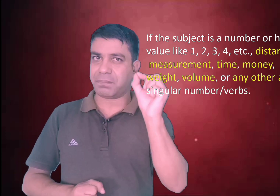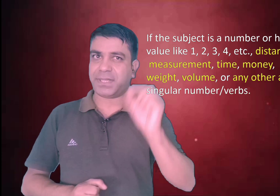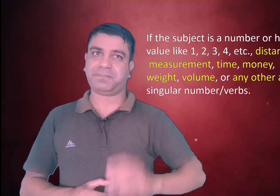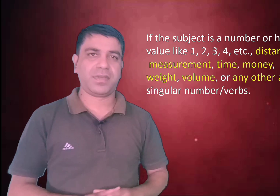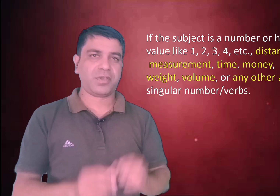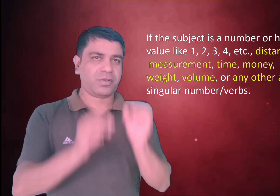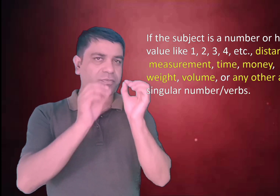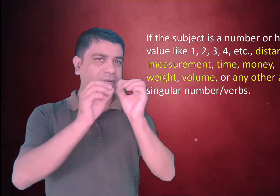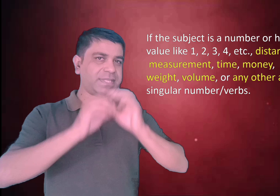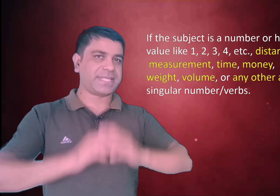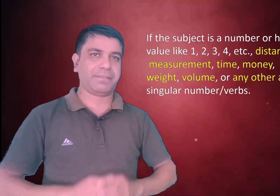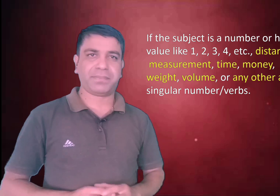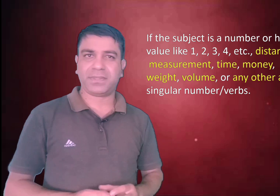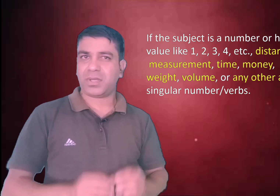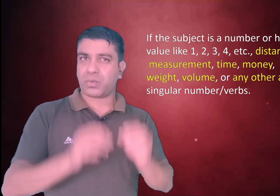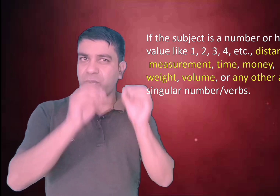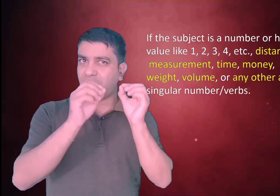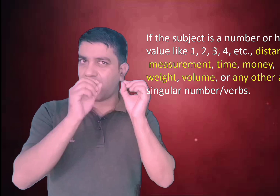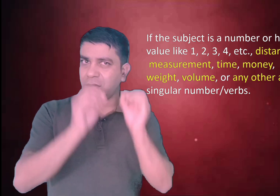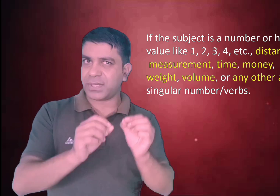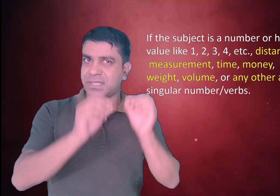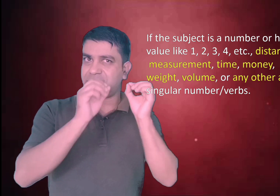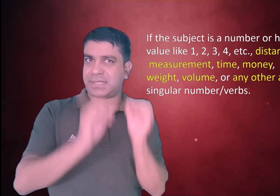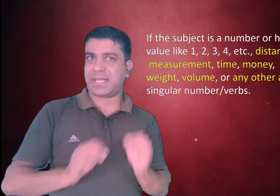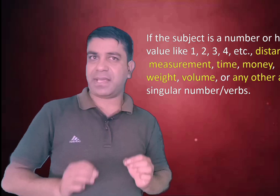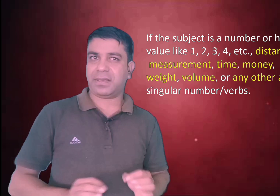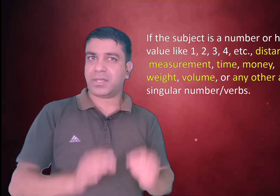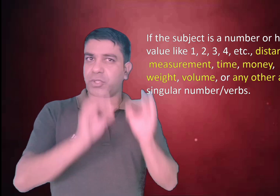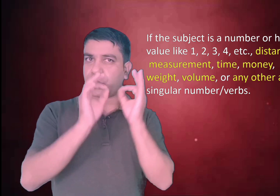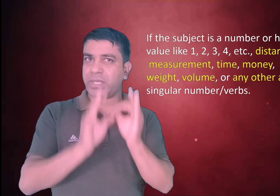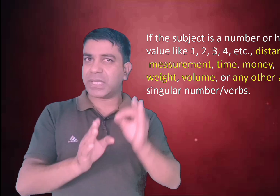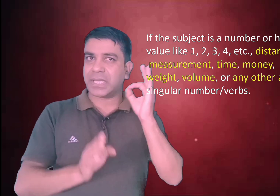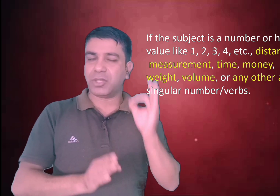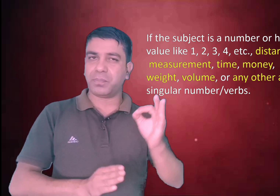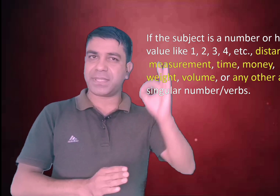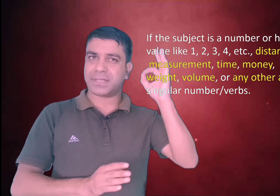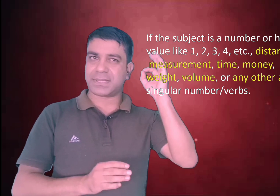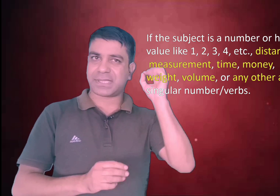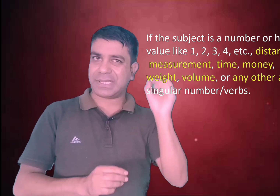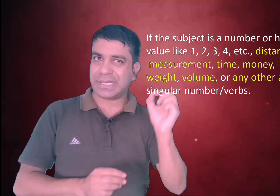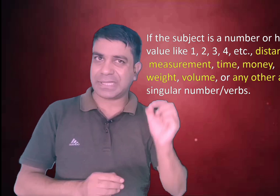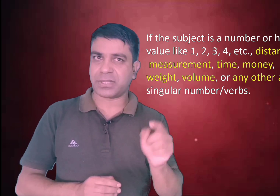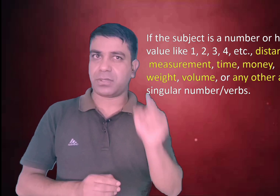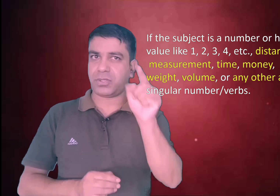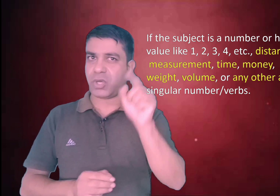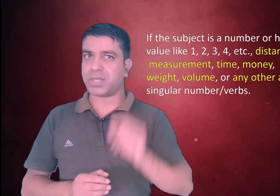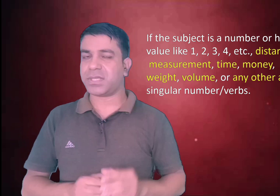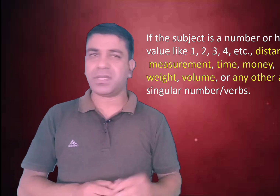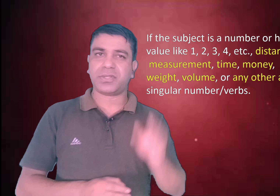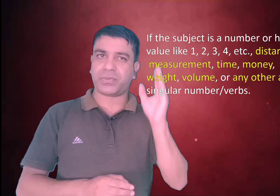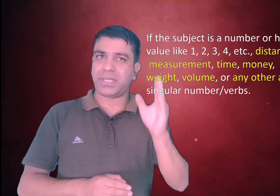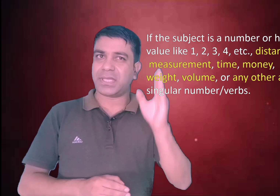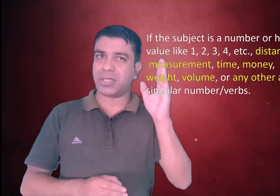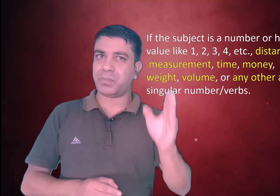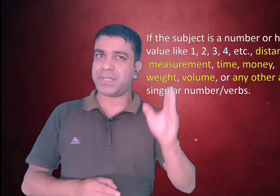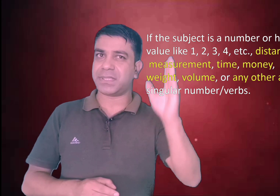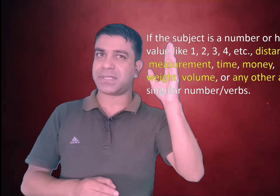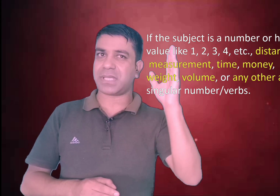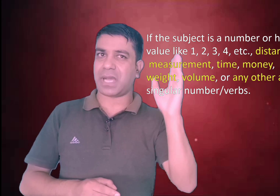number. For example, we always say 3 kilometers is, not 3 kilometers